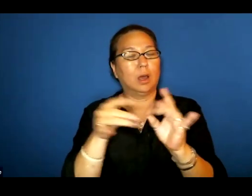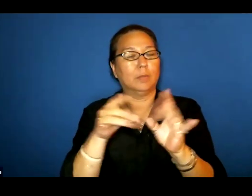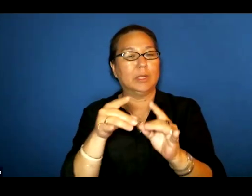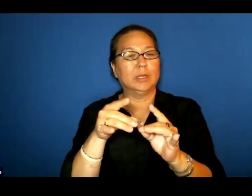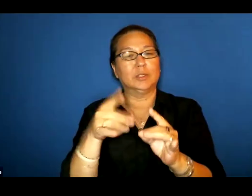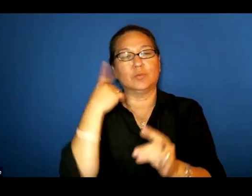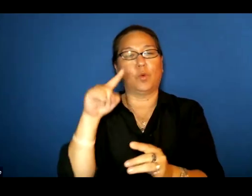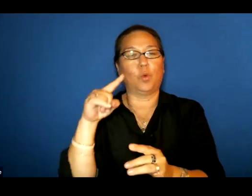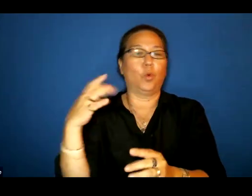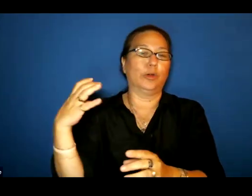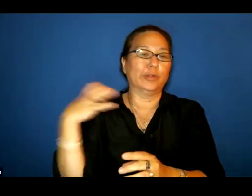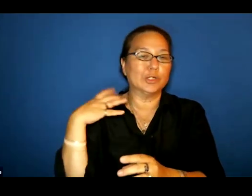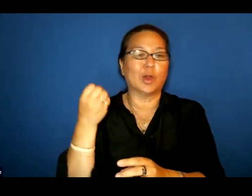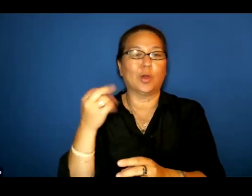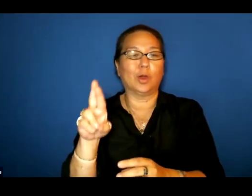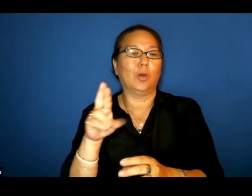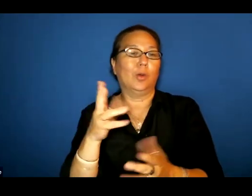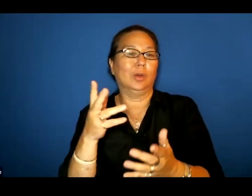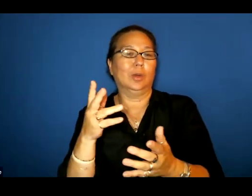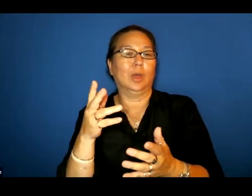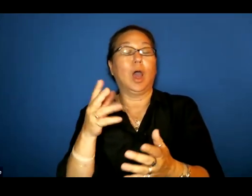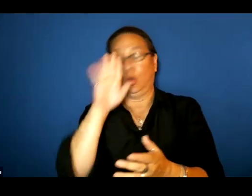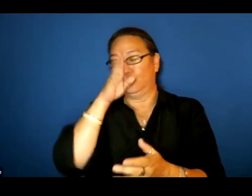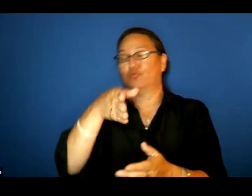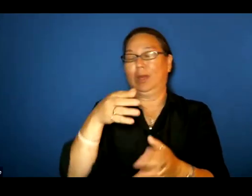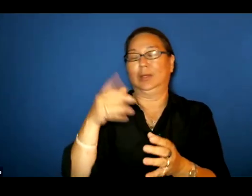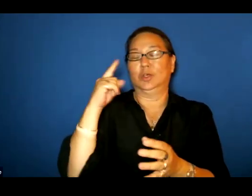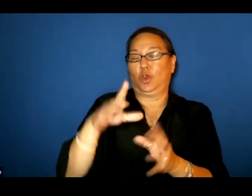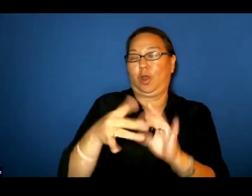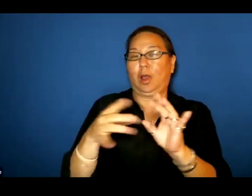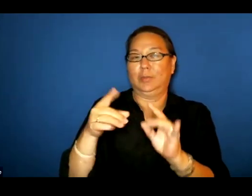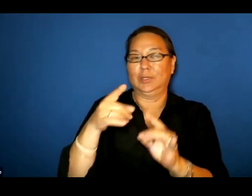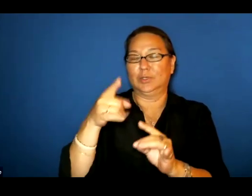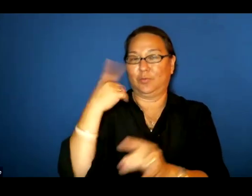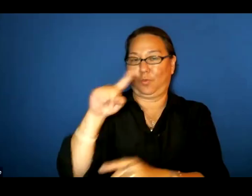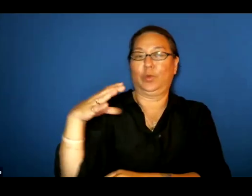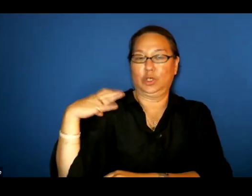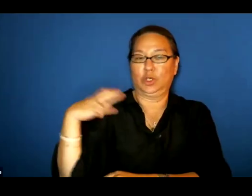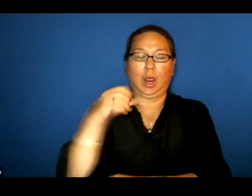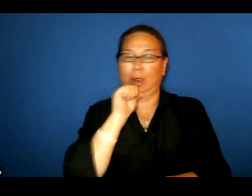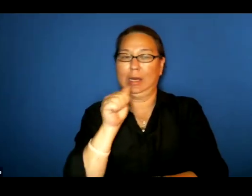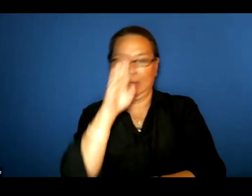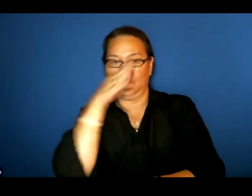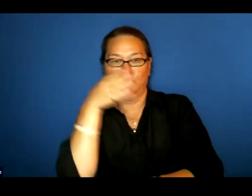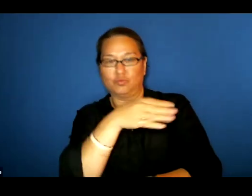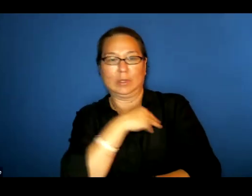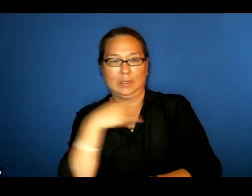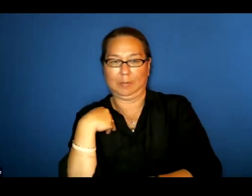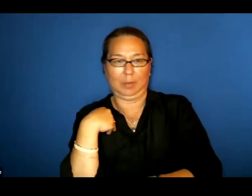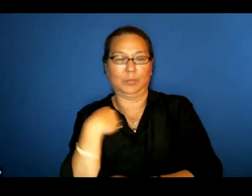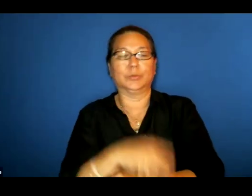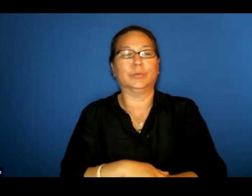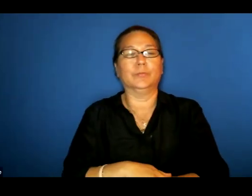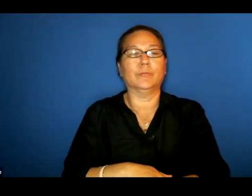any public speaker do not represent the Boston Public Schools or the Boston School Committee. Please state your name, affiliation, and where you